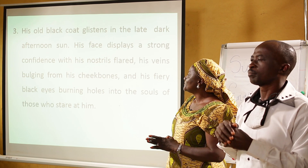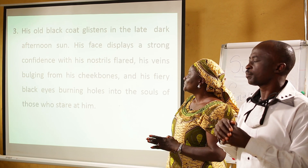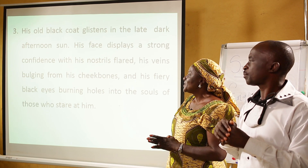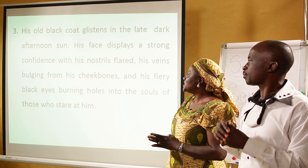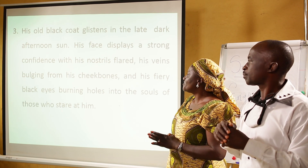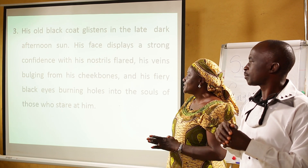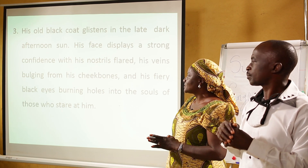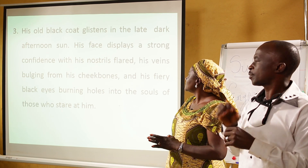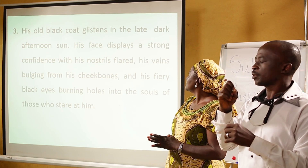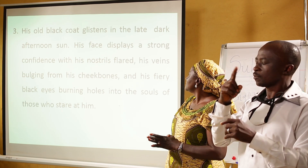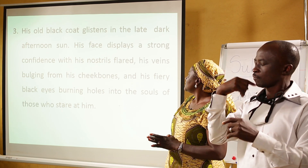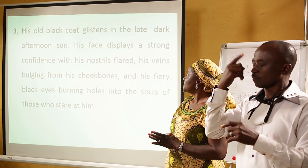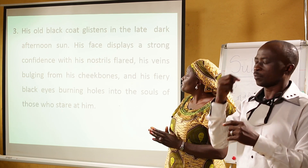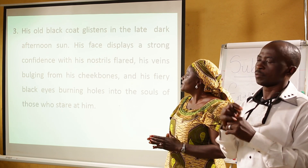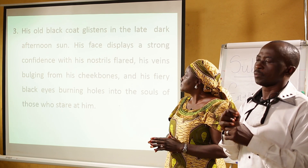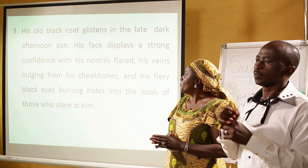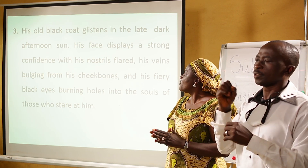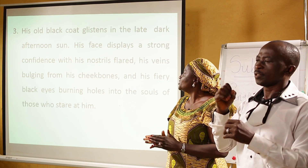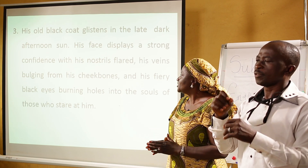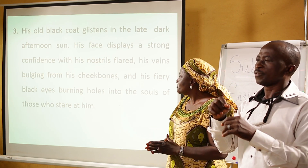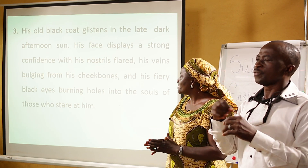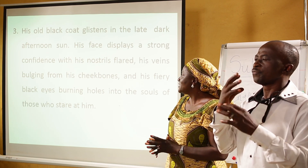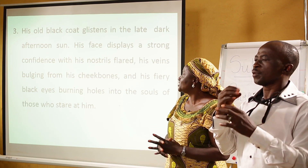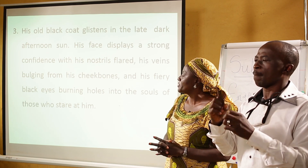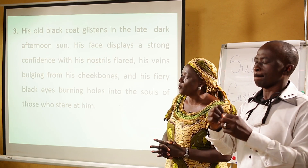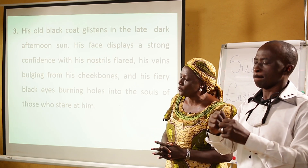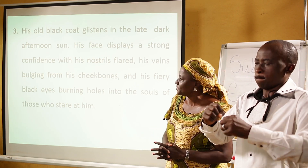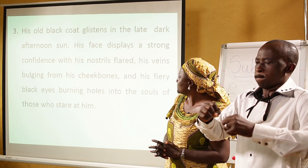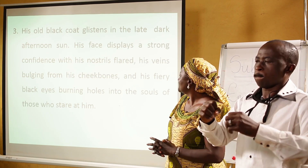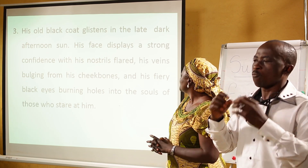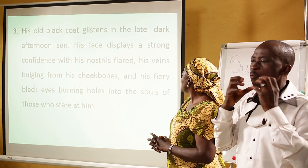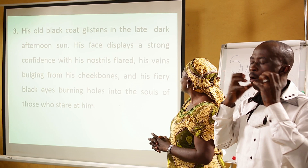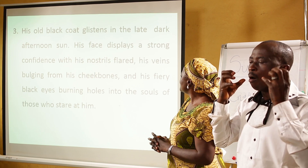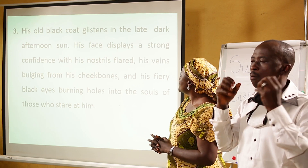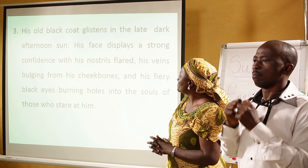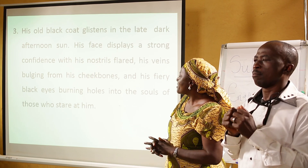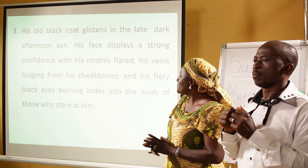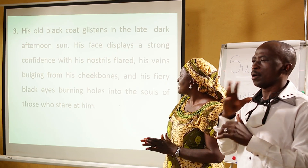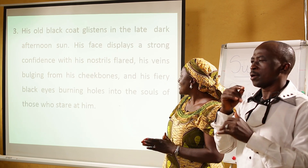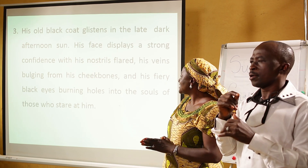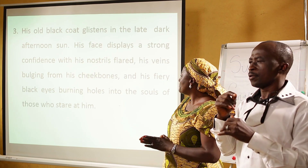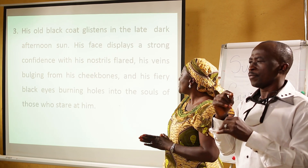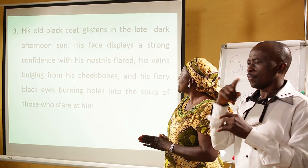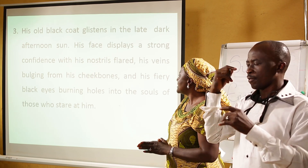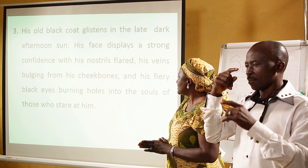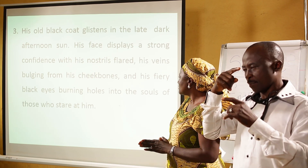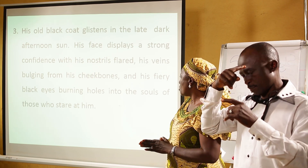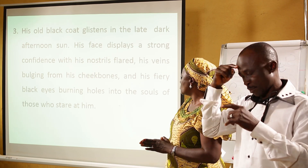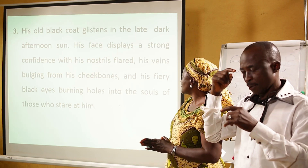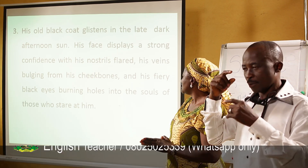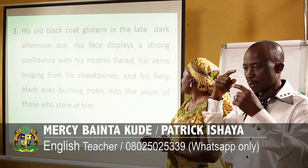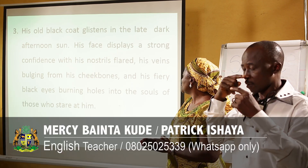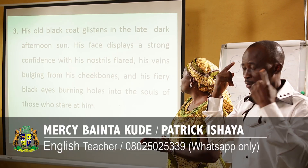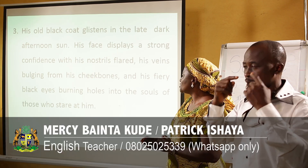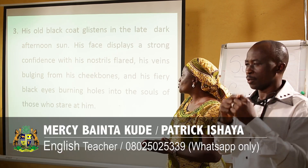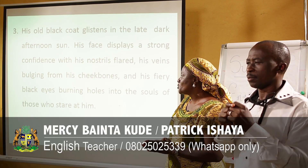His veins bulging from his cheekbones, and his fiery black eyes burning